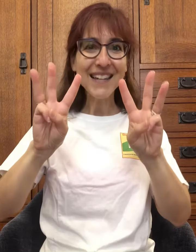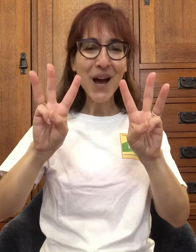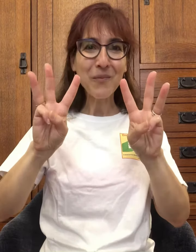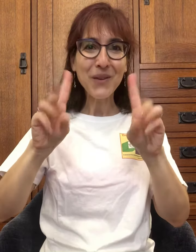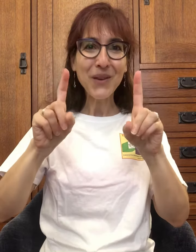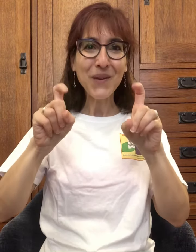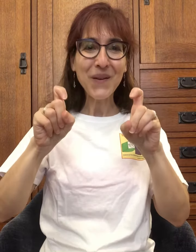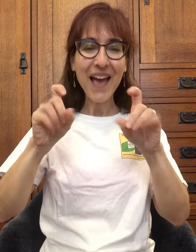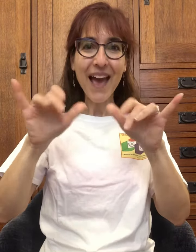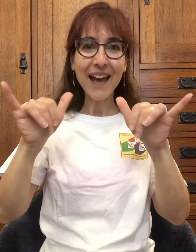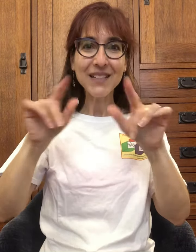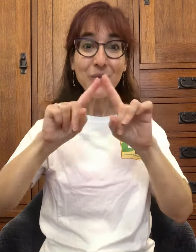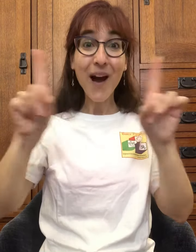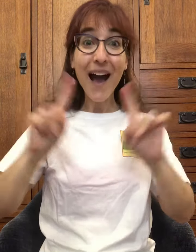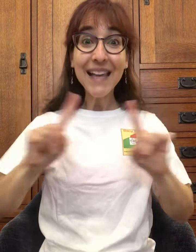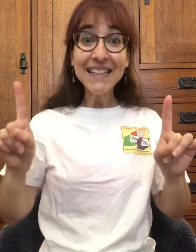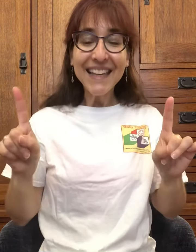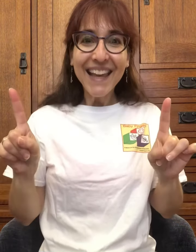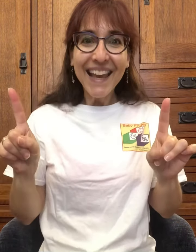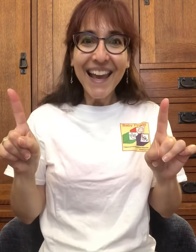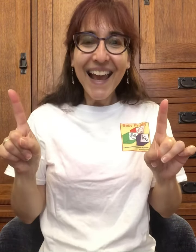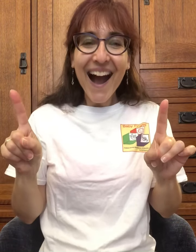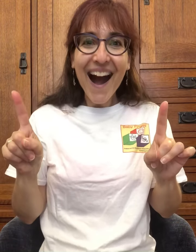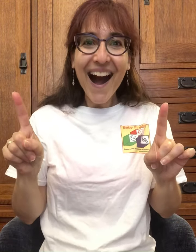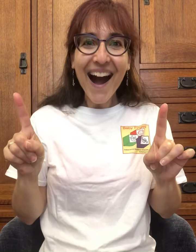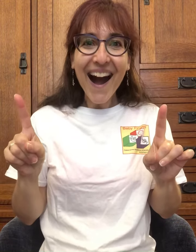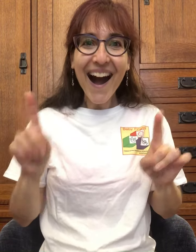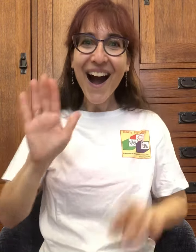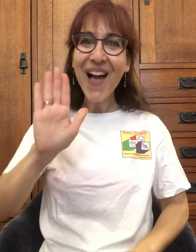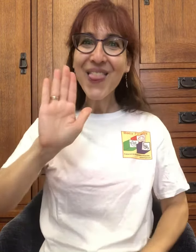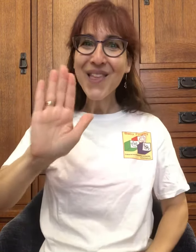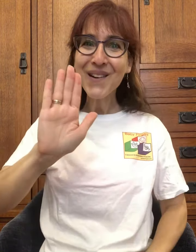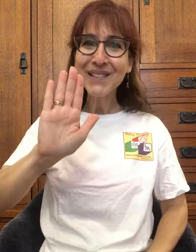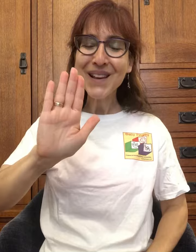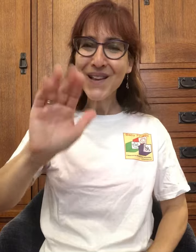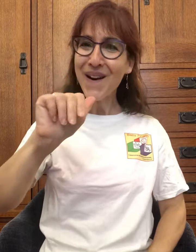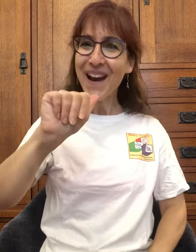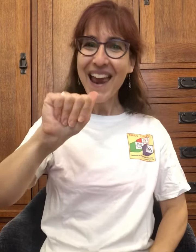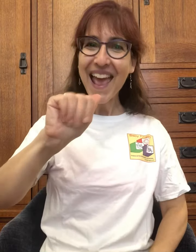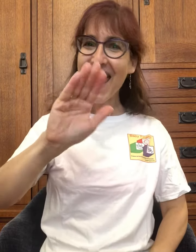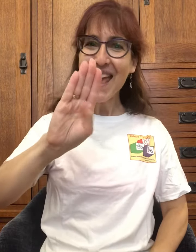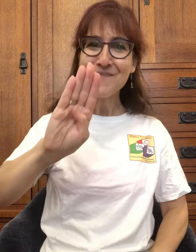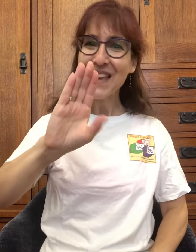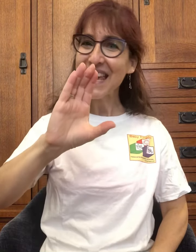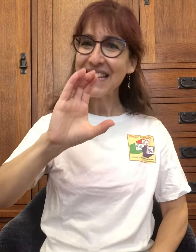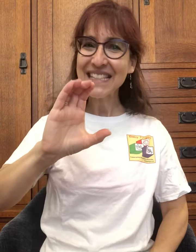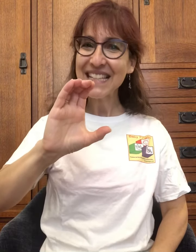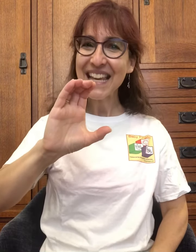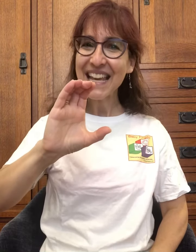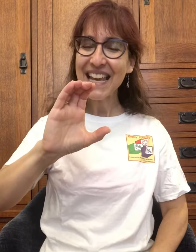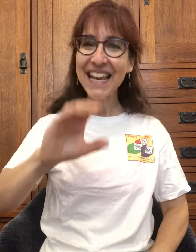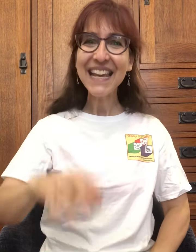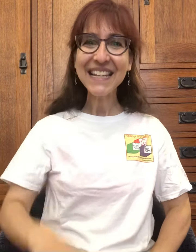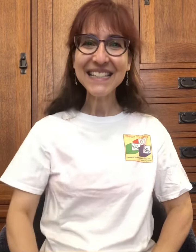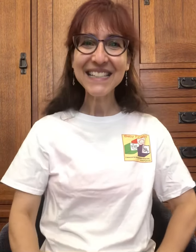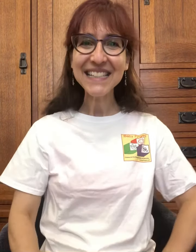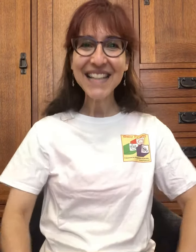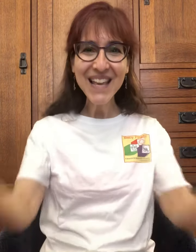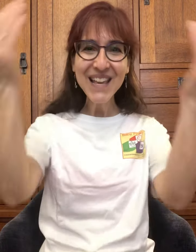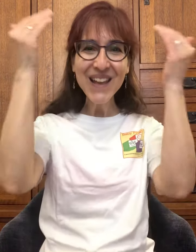W, X, Y, Z. Those are your ABCs. I